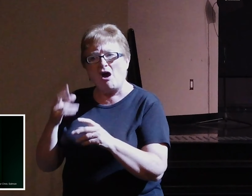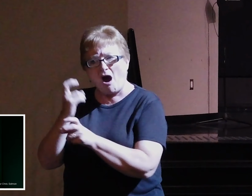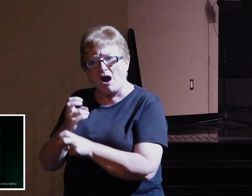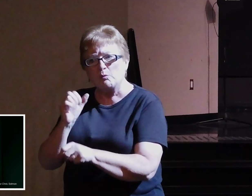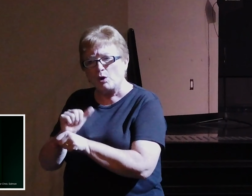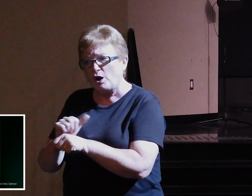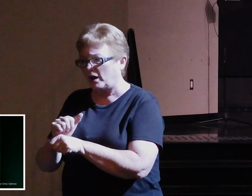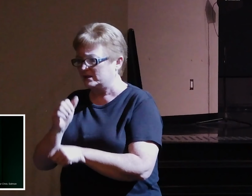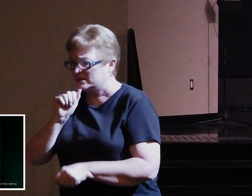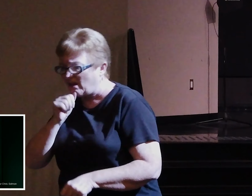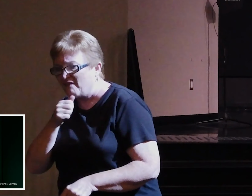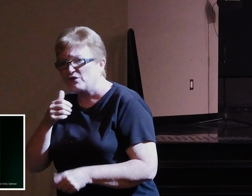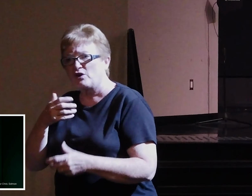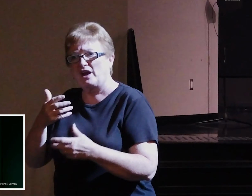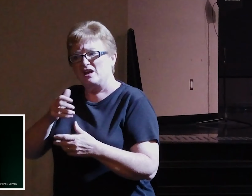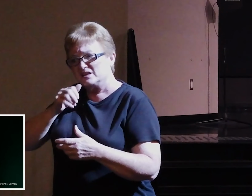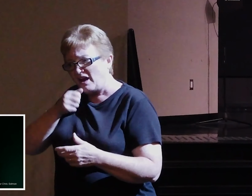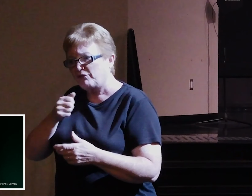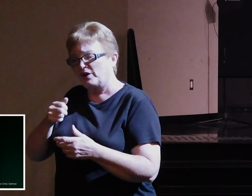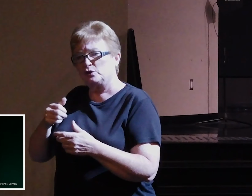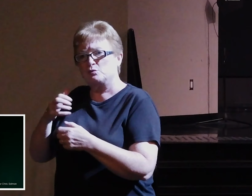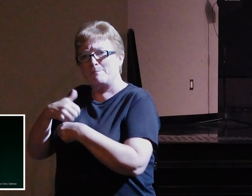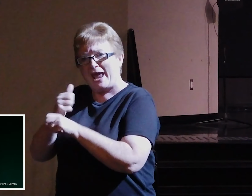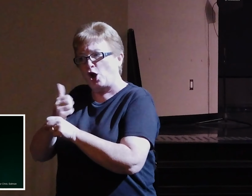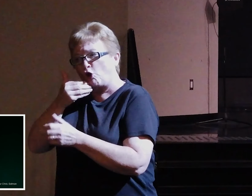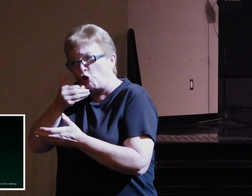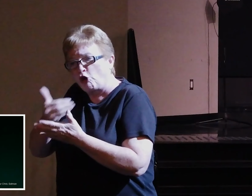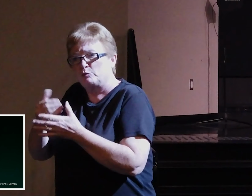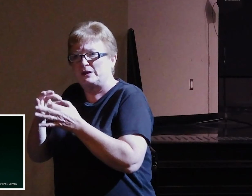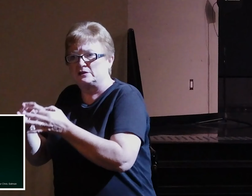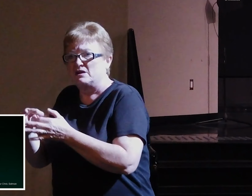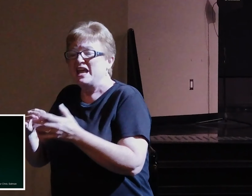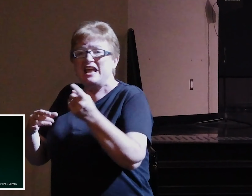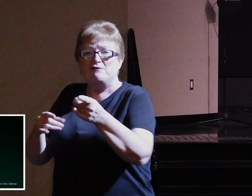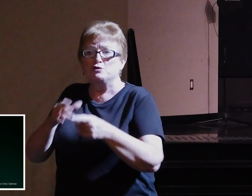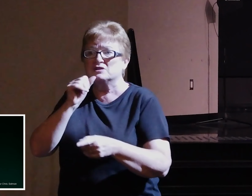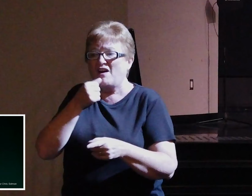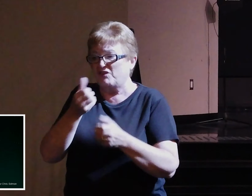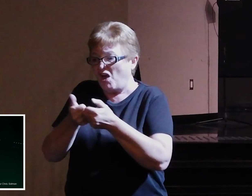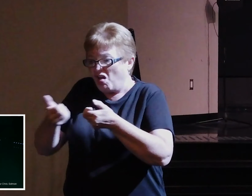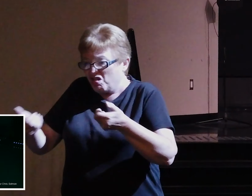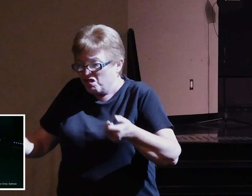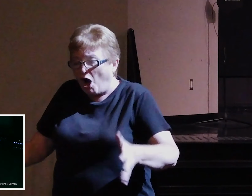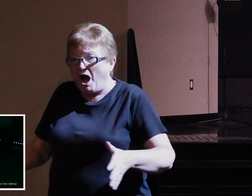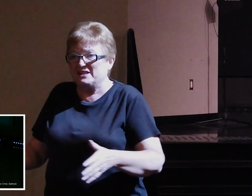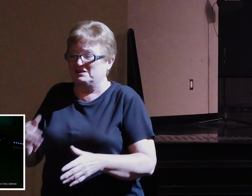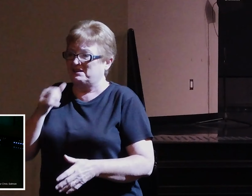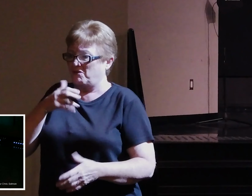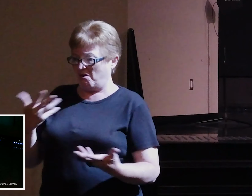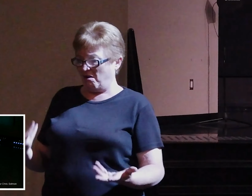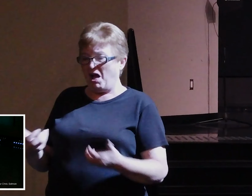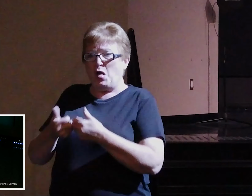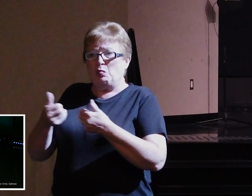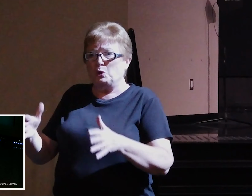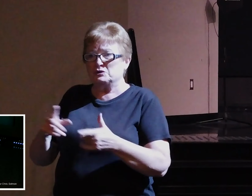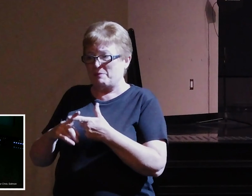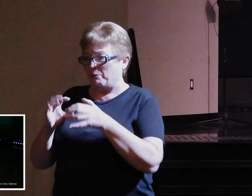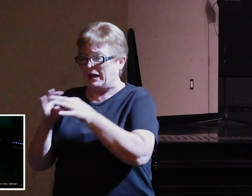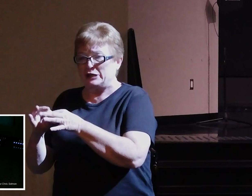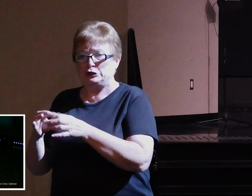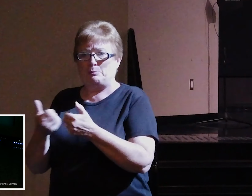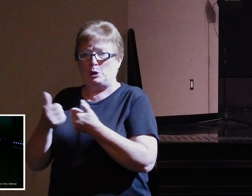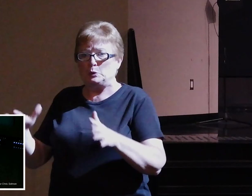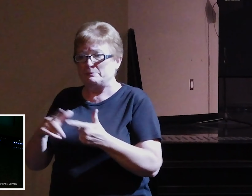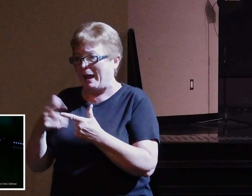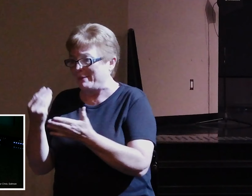You don't want to waste your suffering. If you are going to suffer the loss of any of these things, it had better be worth it. It had better be